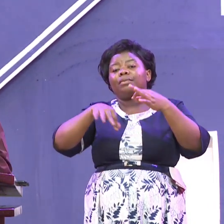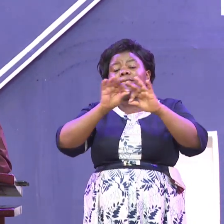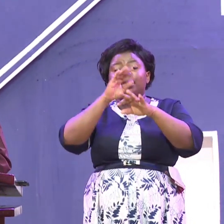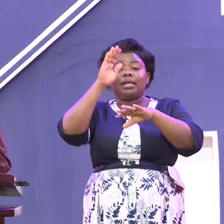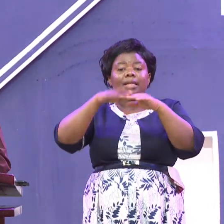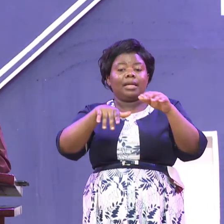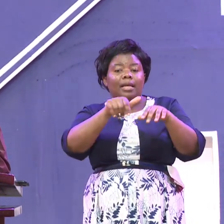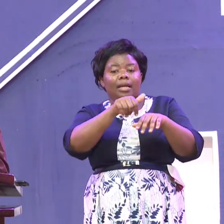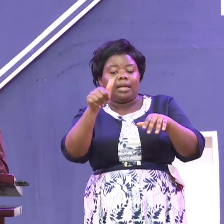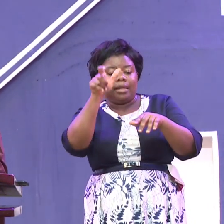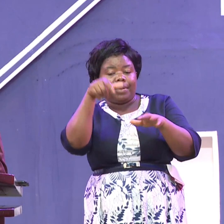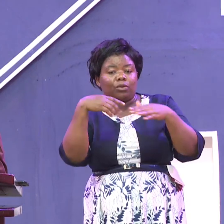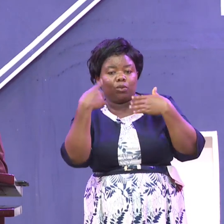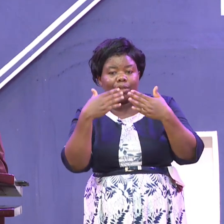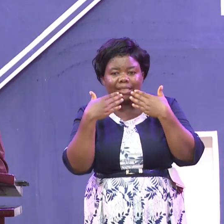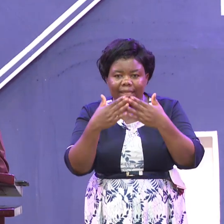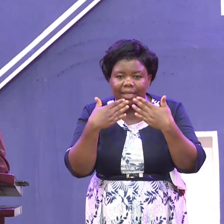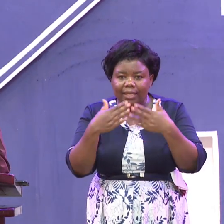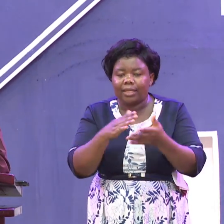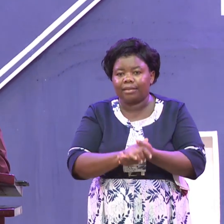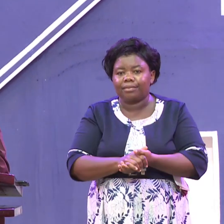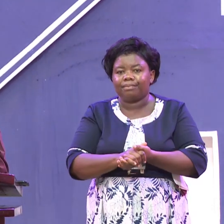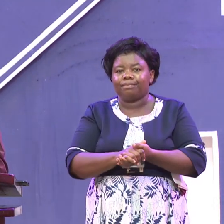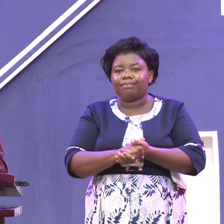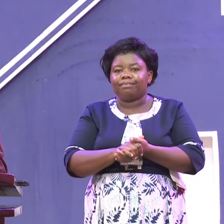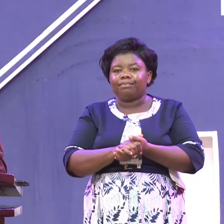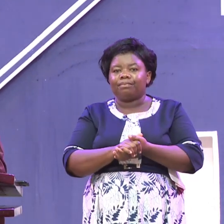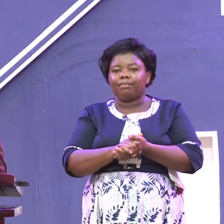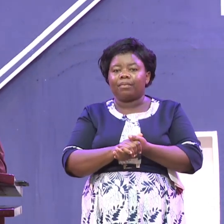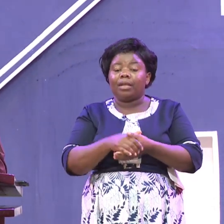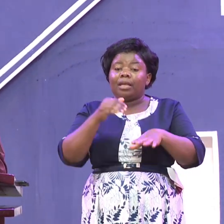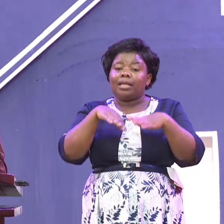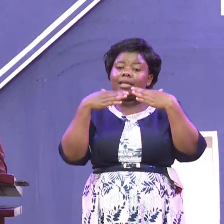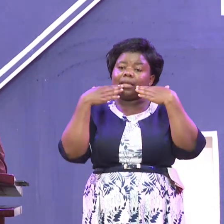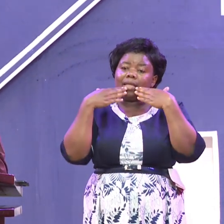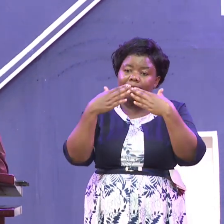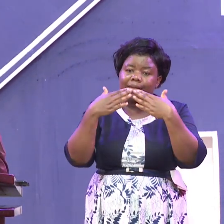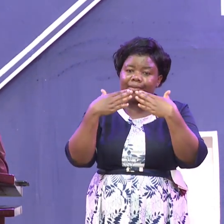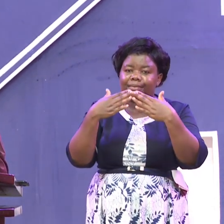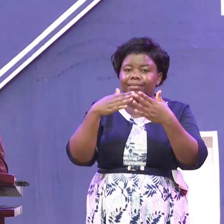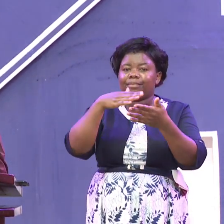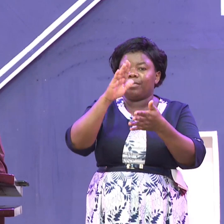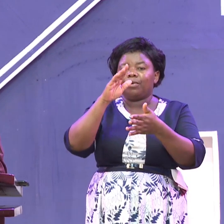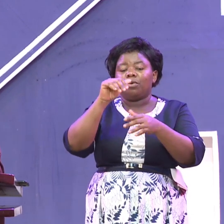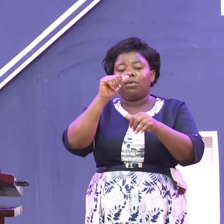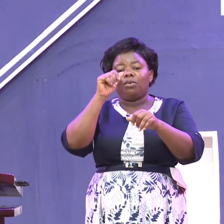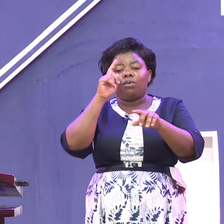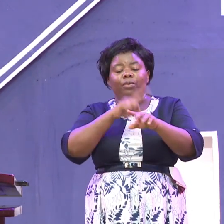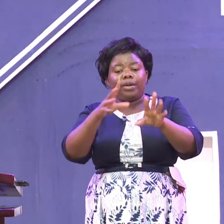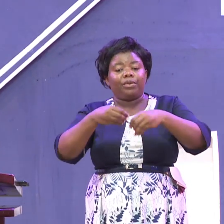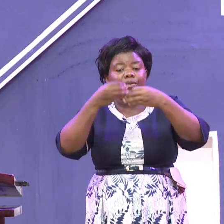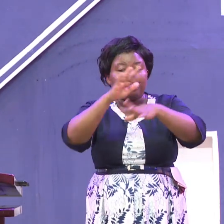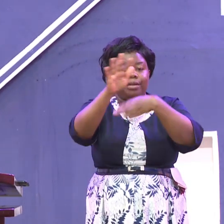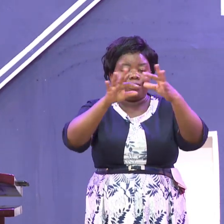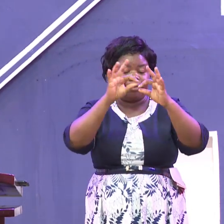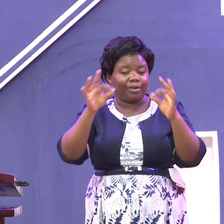being appreciated is so vital in the life of this person who is thanking. Mukwebaza naddala okwebirabo kiba kikulu